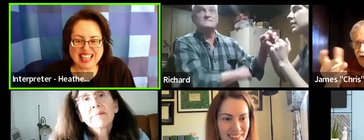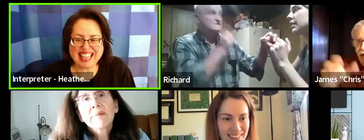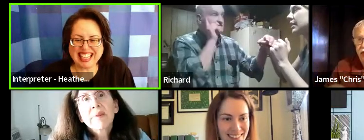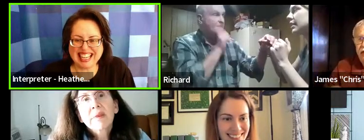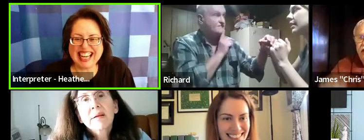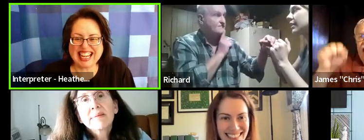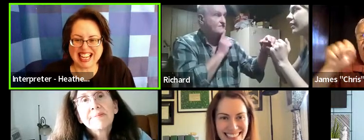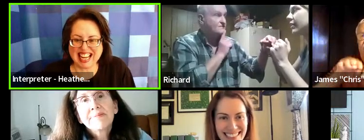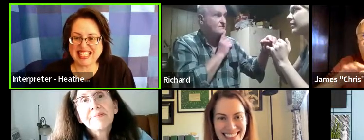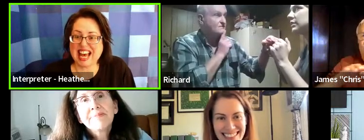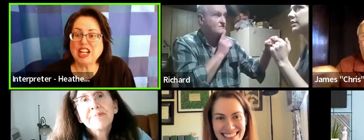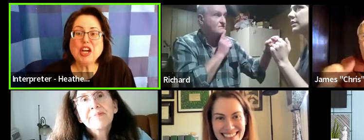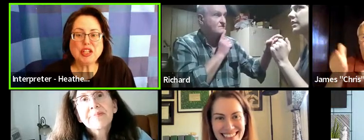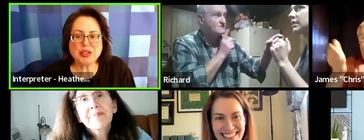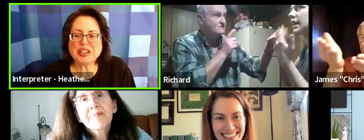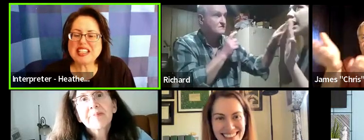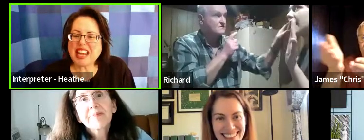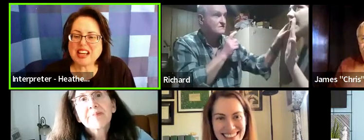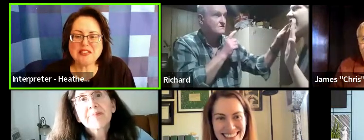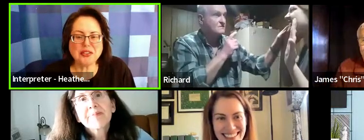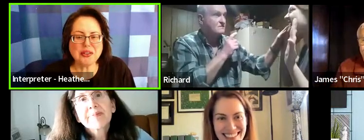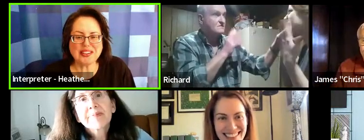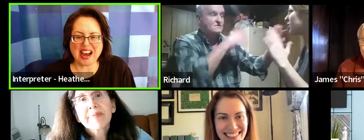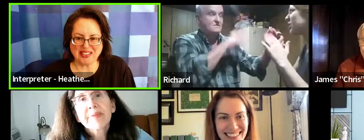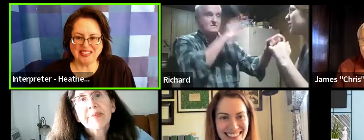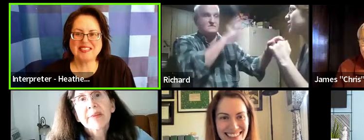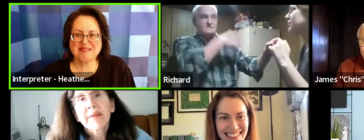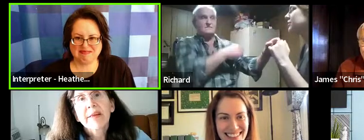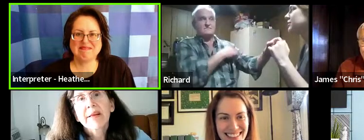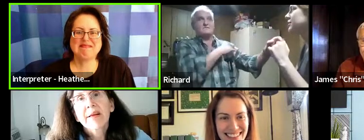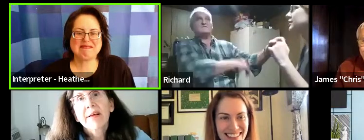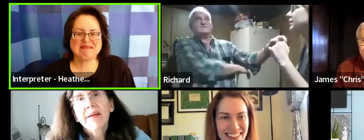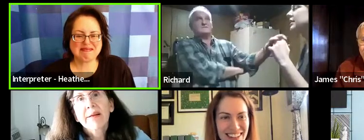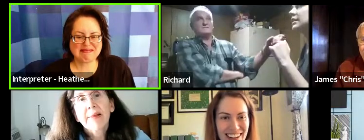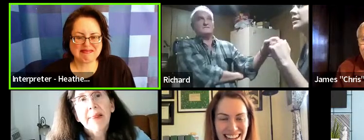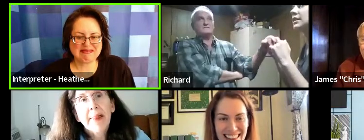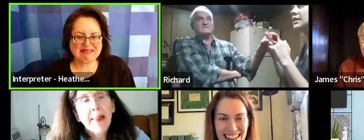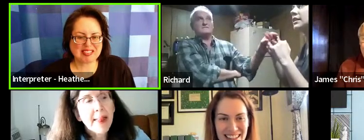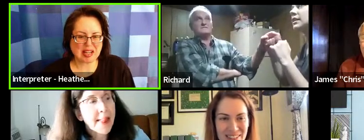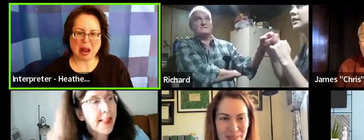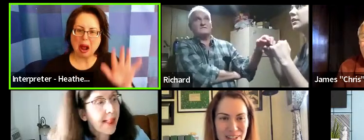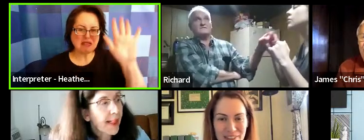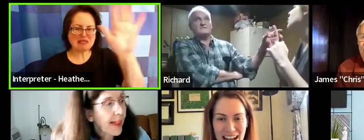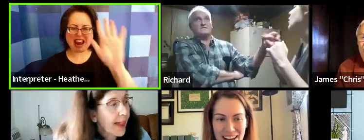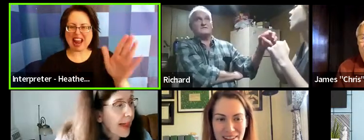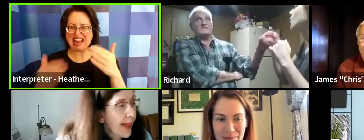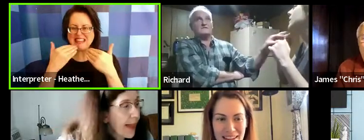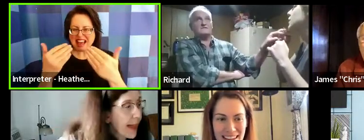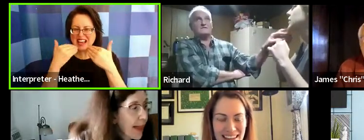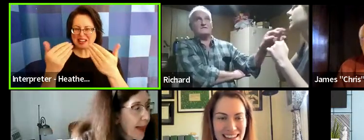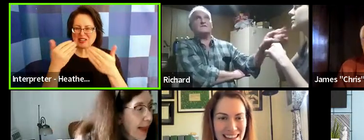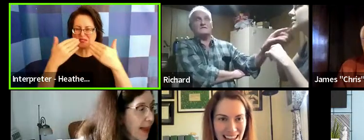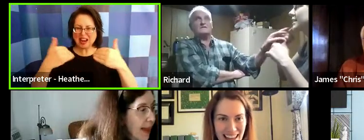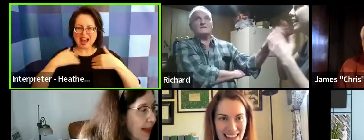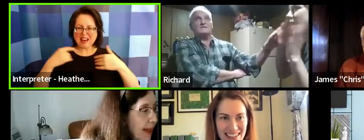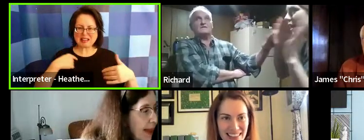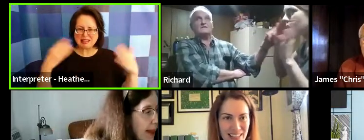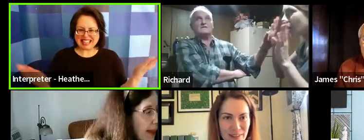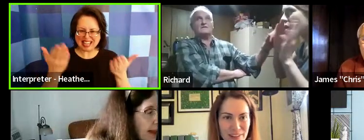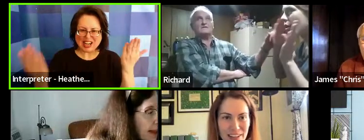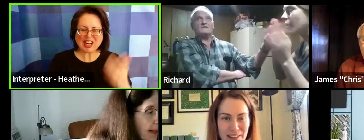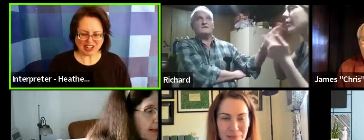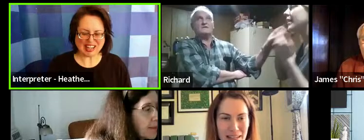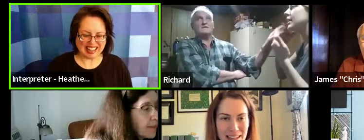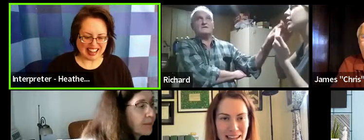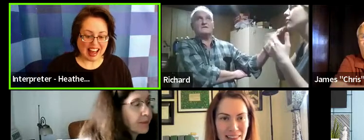Hello. And I guess that you can take the floor now. Great. Thank you so much for having me. And